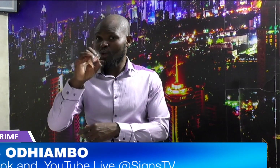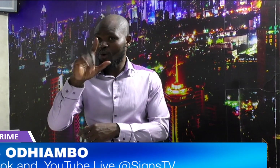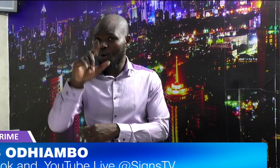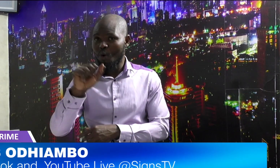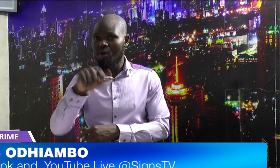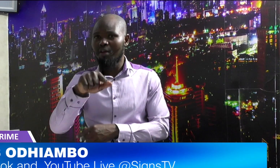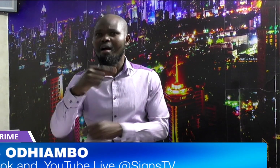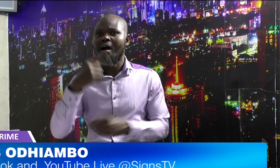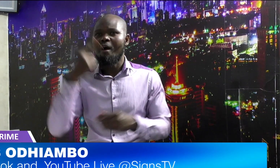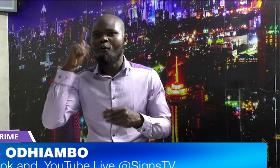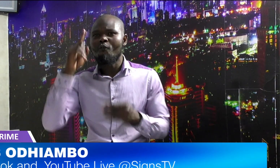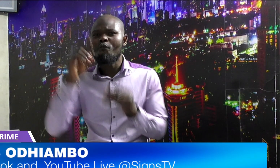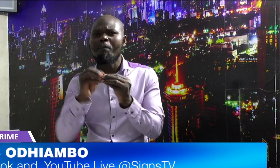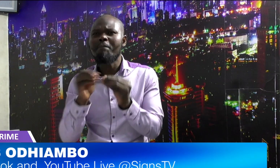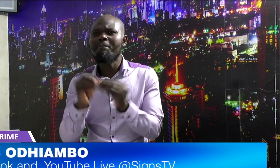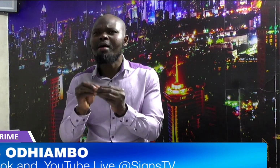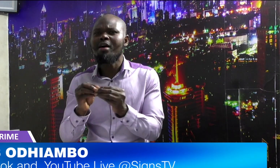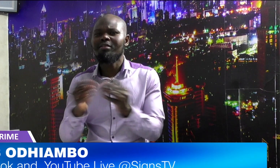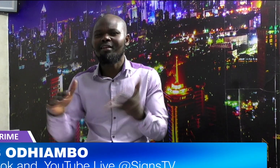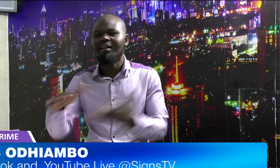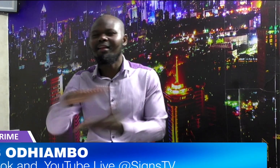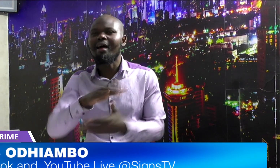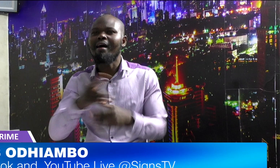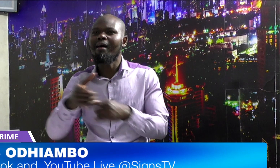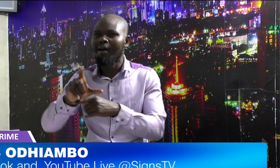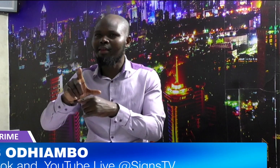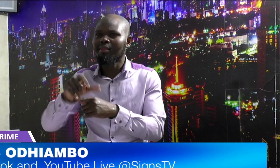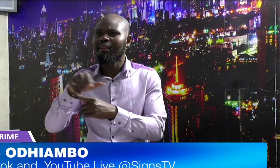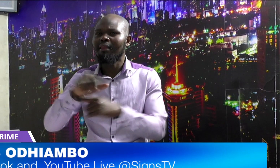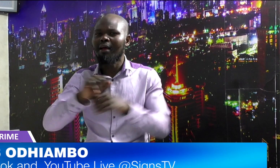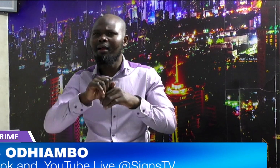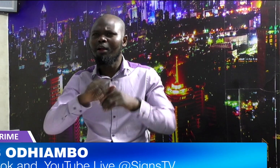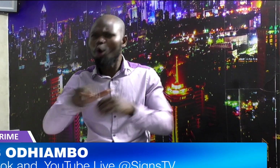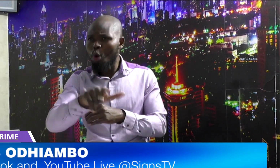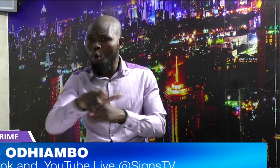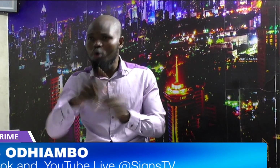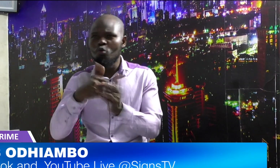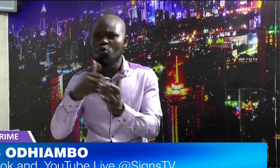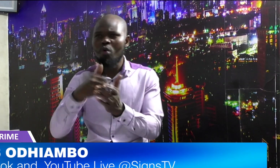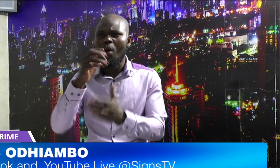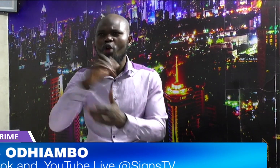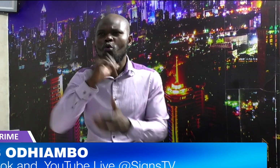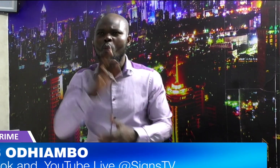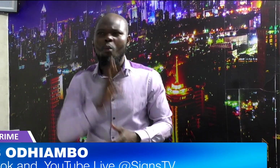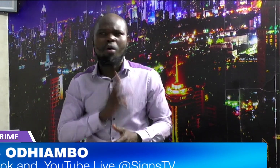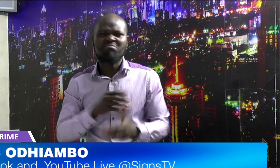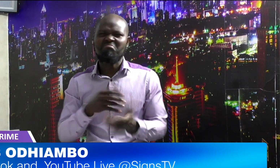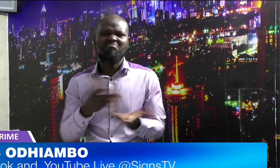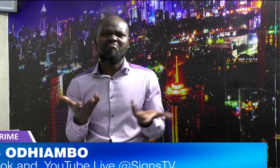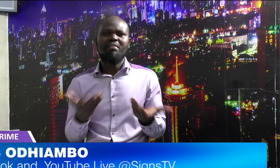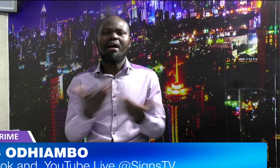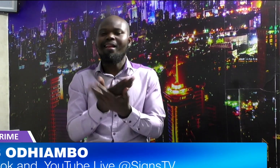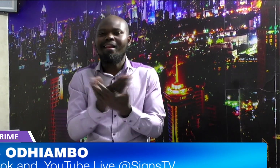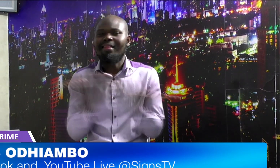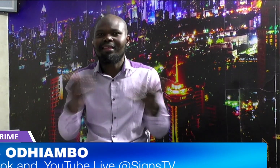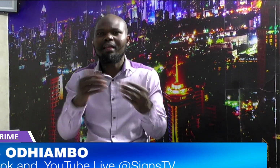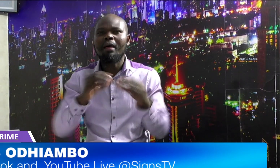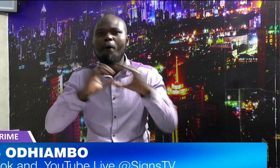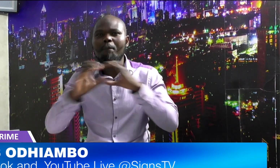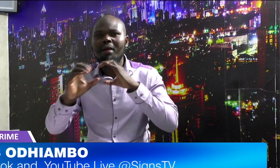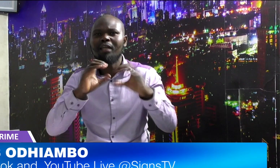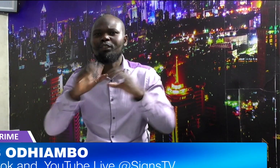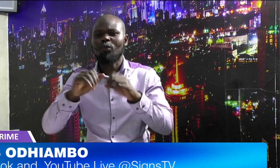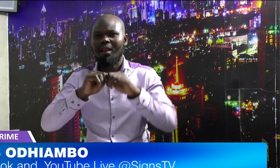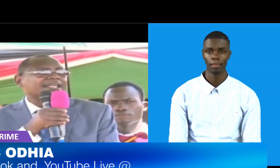Nicholas Lorot, MCA from Burat Ward, added that the locals were not willing to vacate